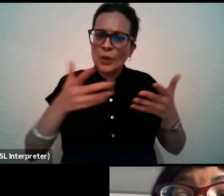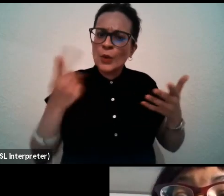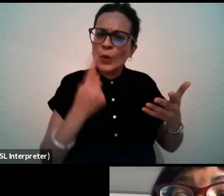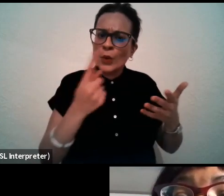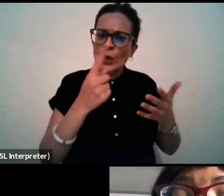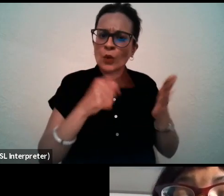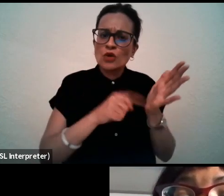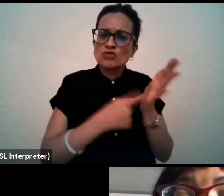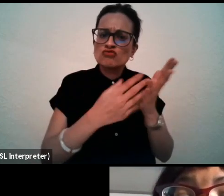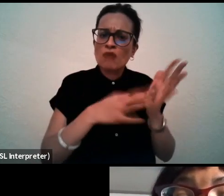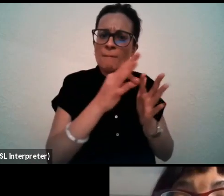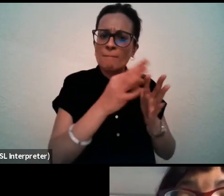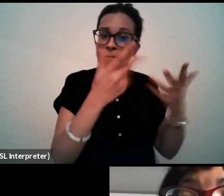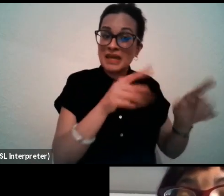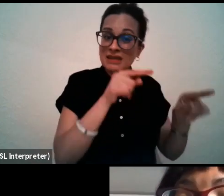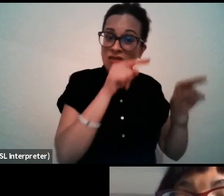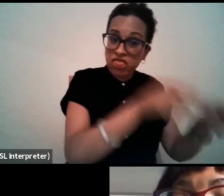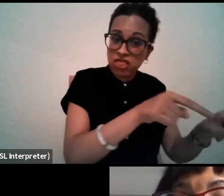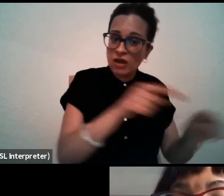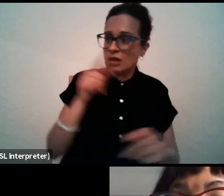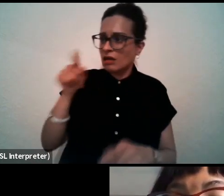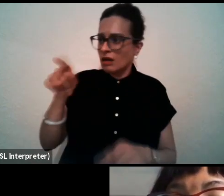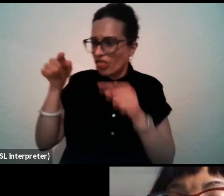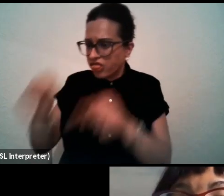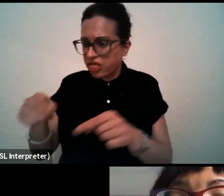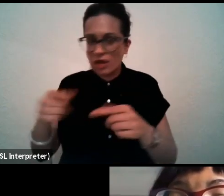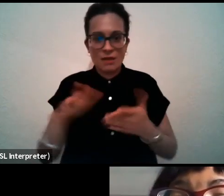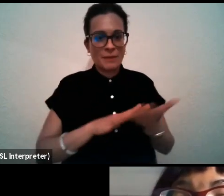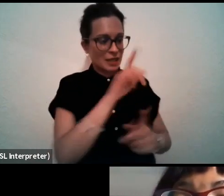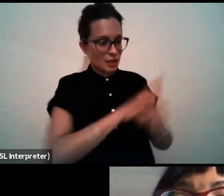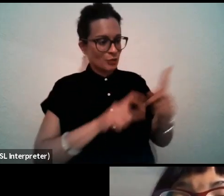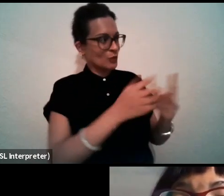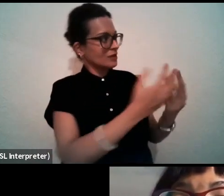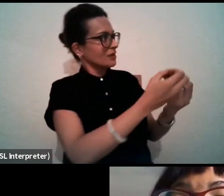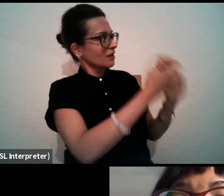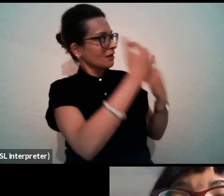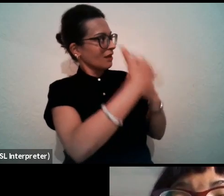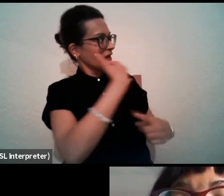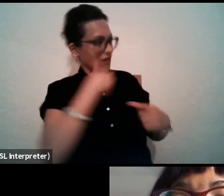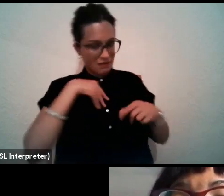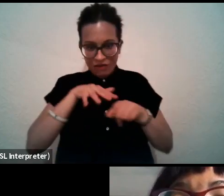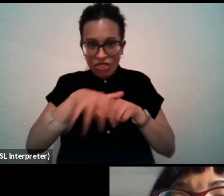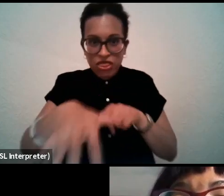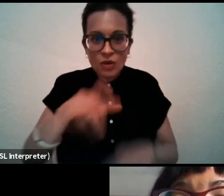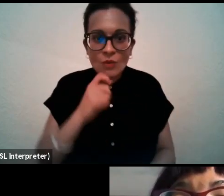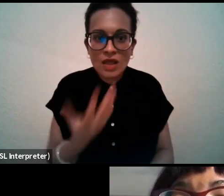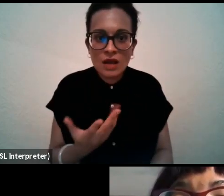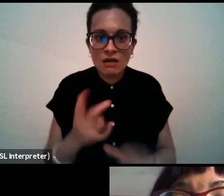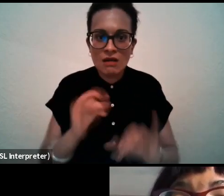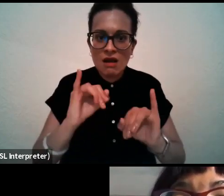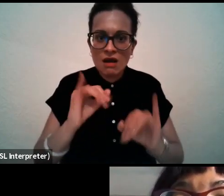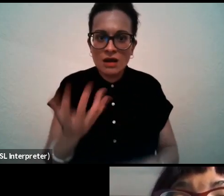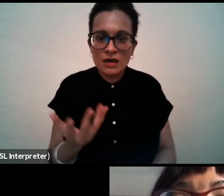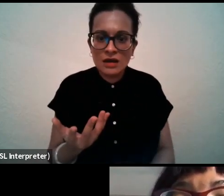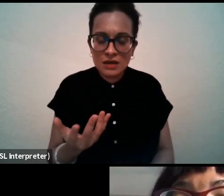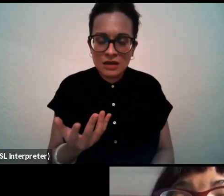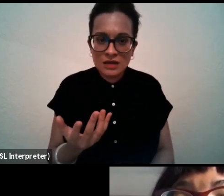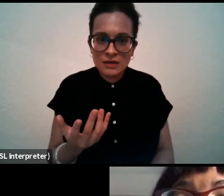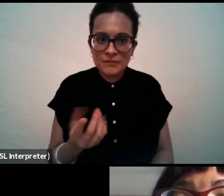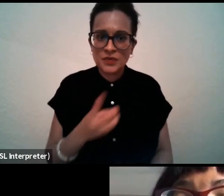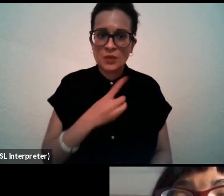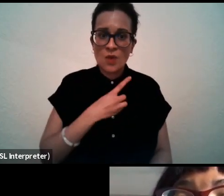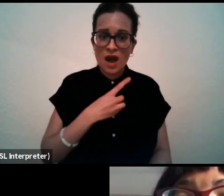others who just stir up racism to distract from their inept